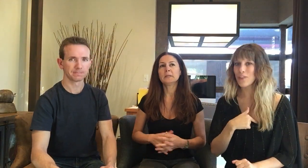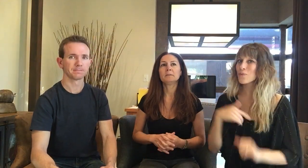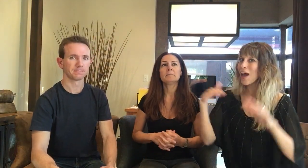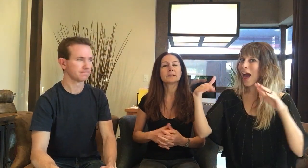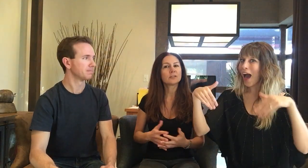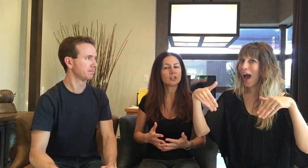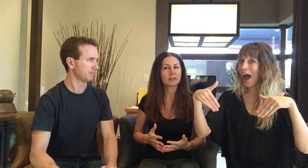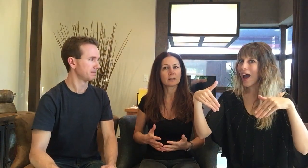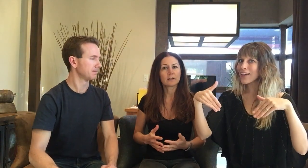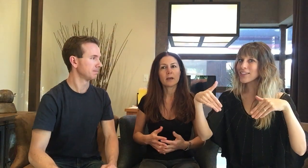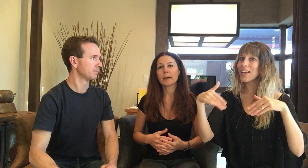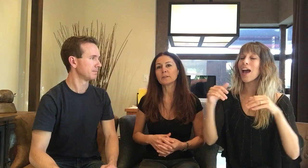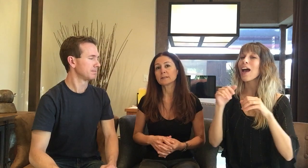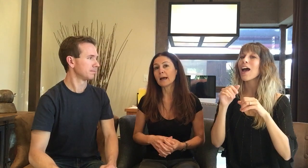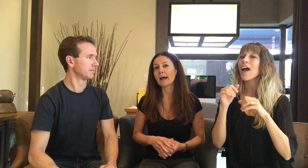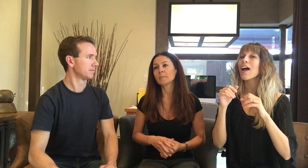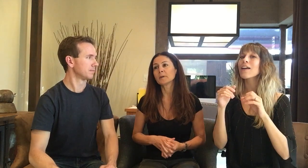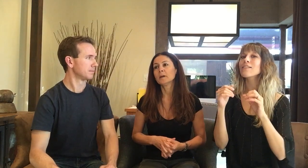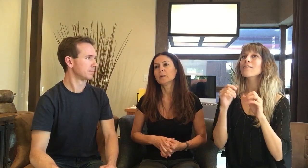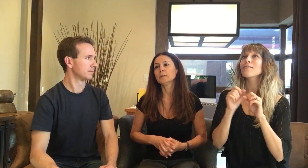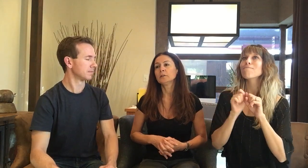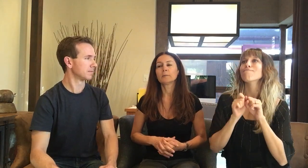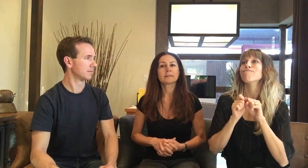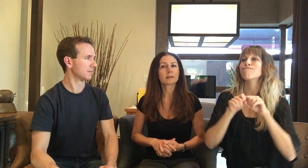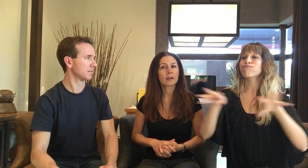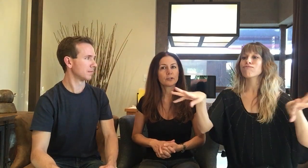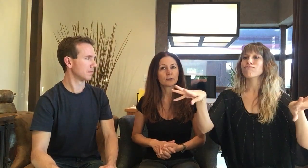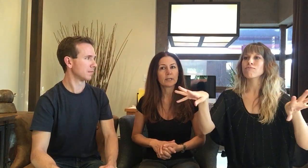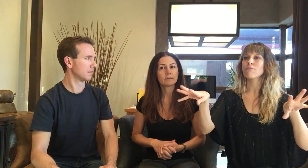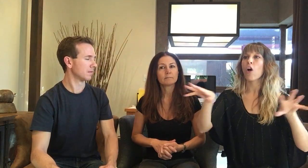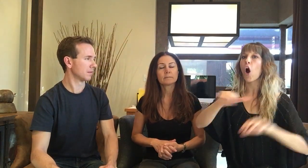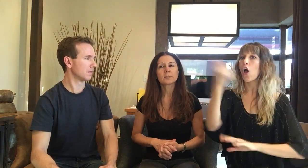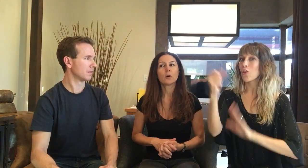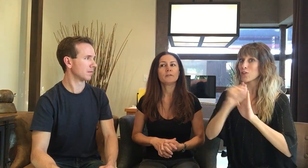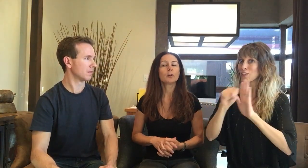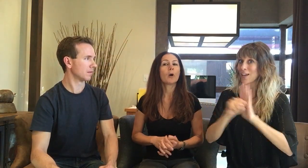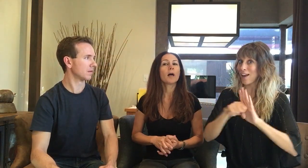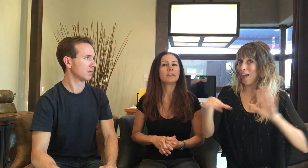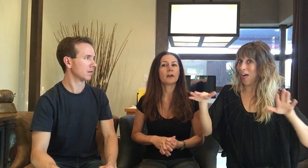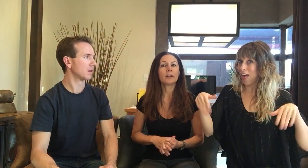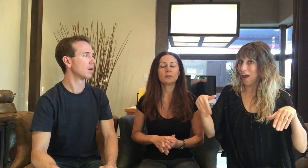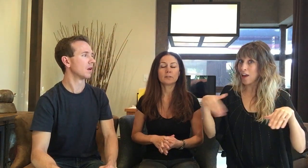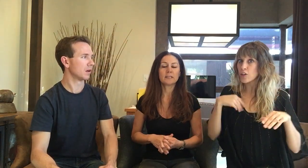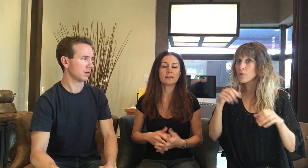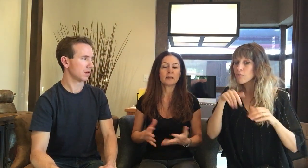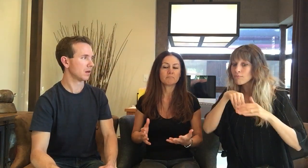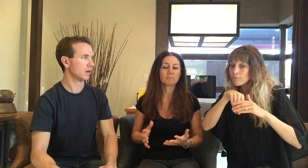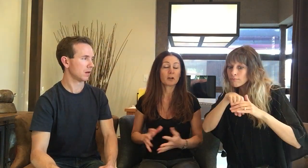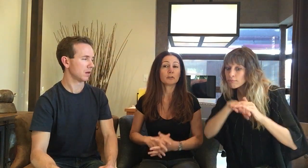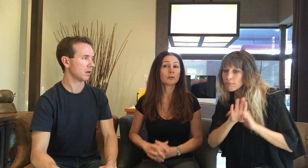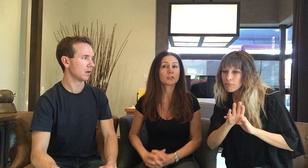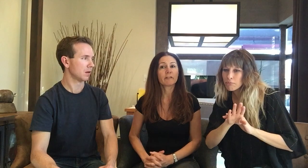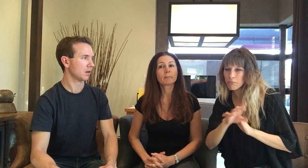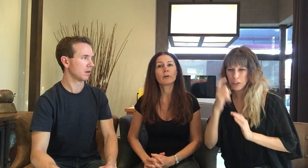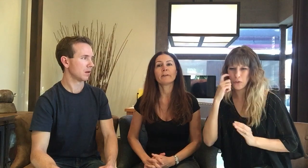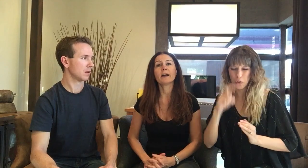been messaging about this app to the rest of the country. So if you go on there and you see that there are no chef